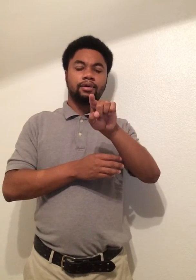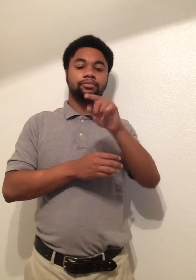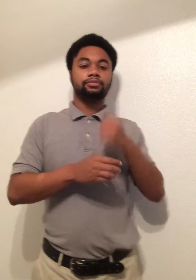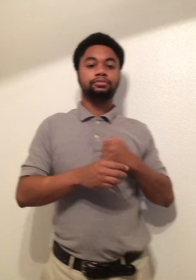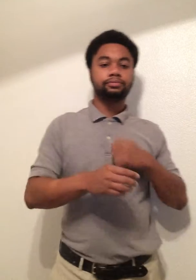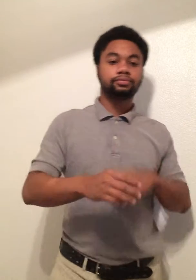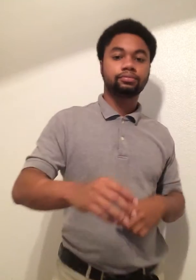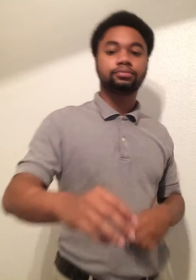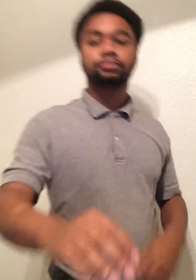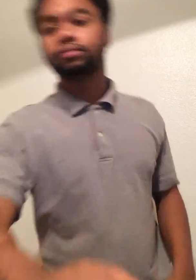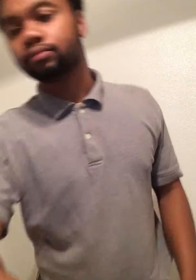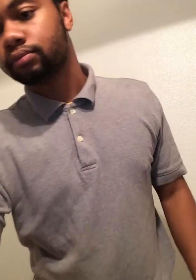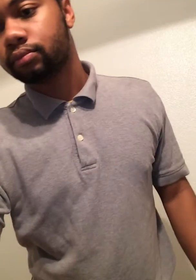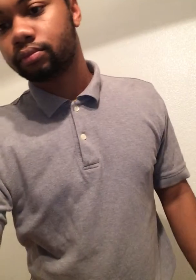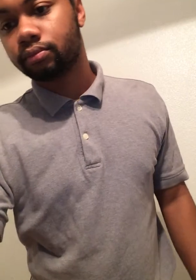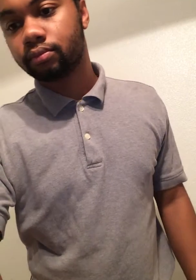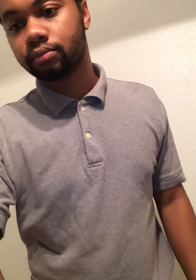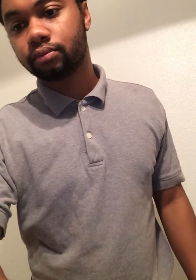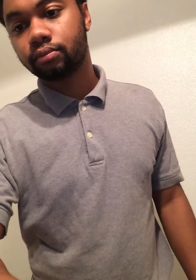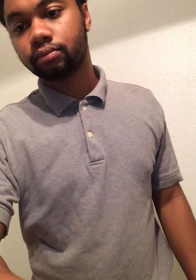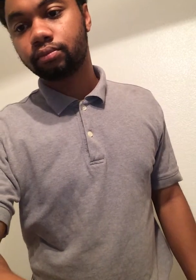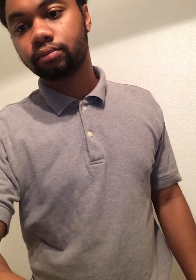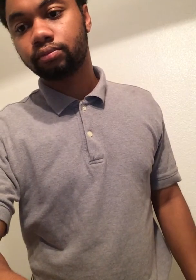109. What do I need to do with that 2/4?